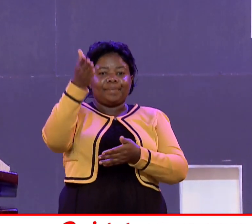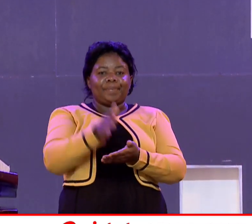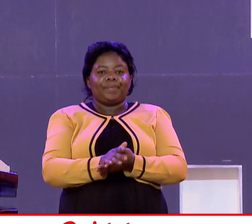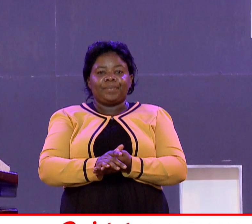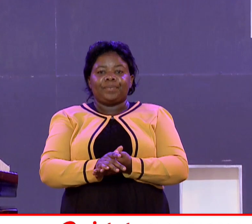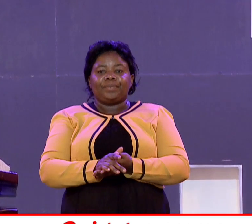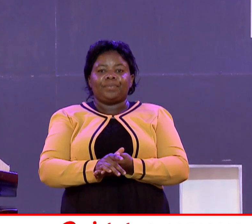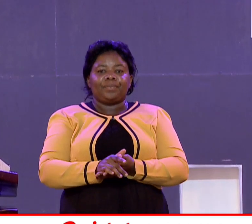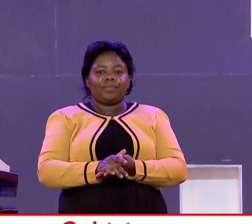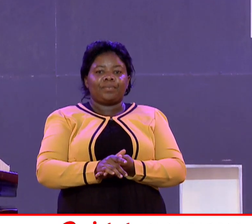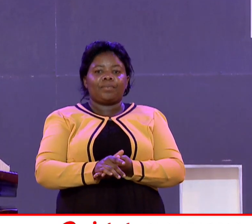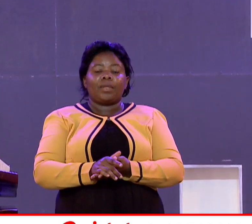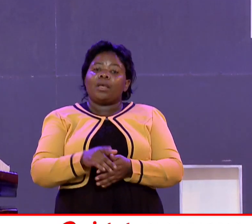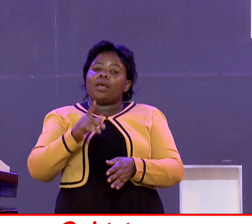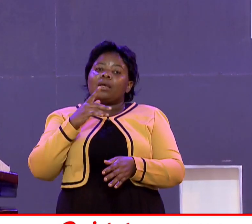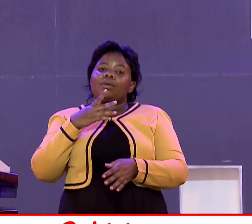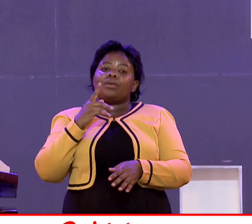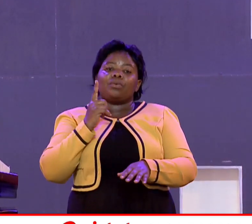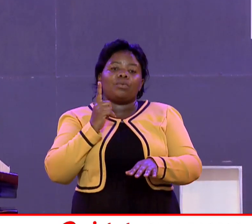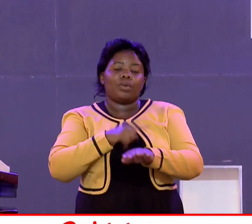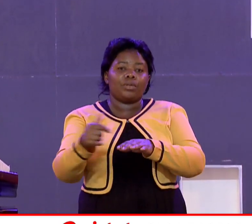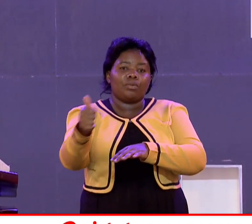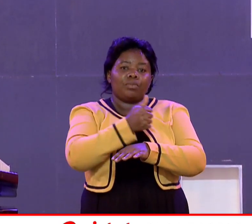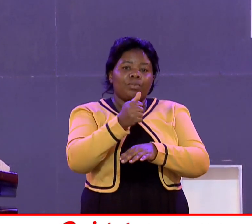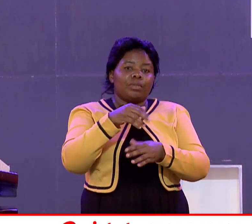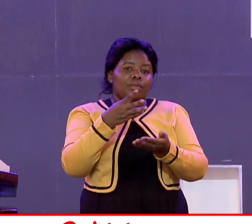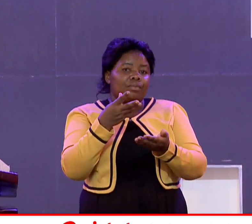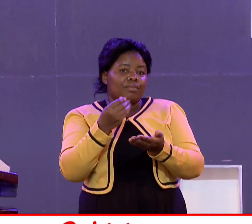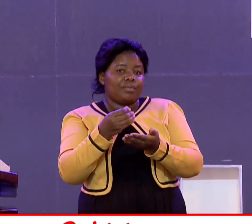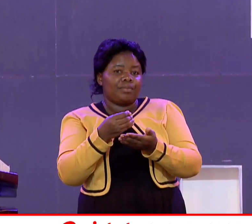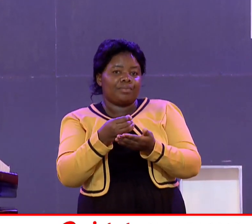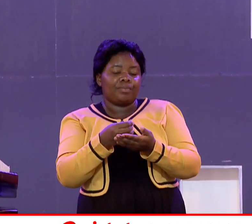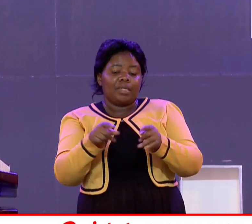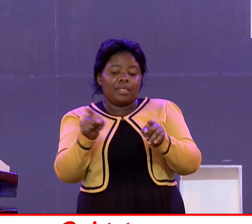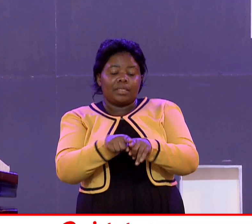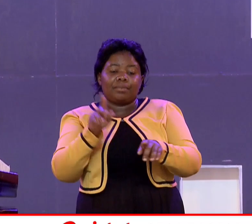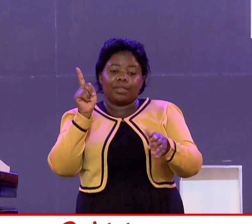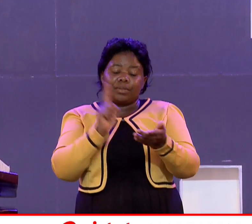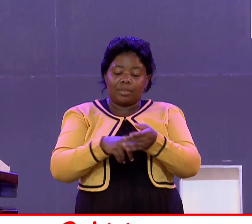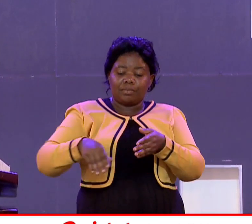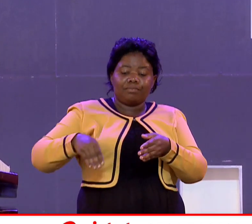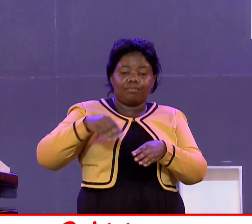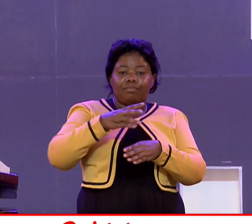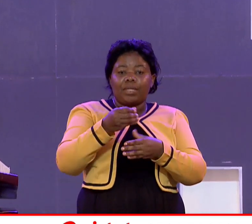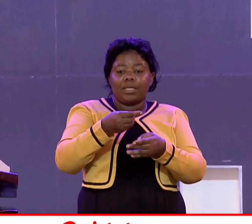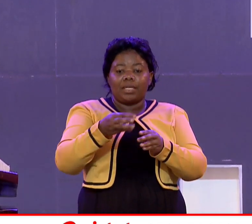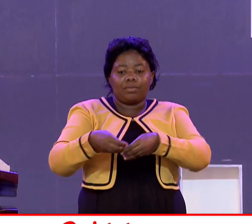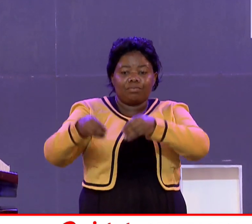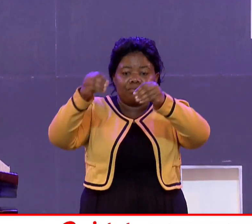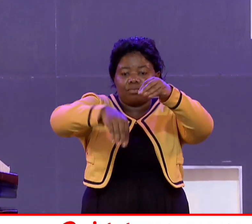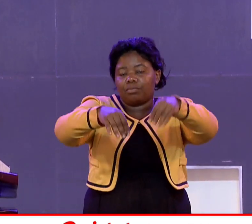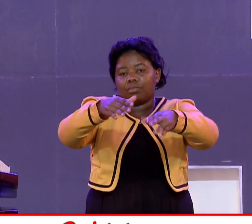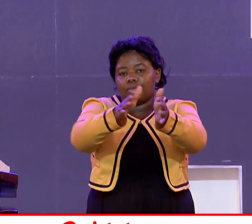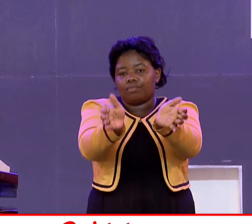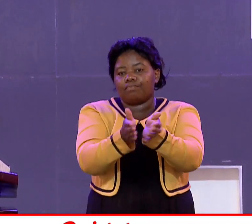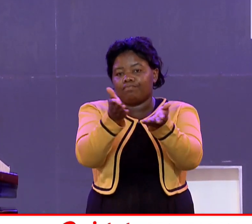side where Edabu you are. Ako sente. And once you put money on Zibanga them, teka wanu mchibo. It is like getting from your pocket and you